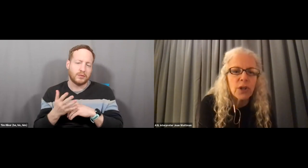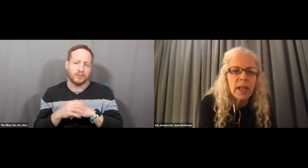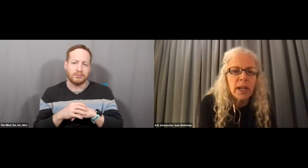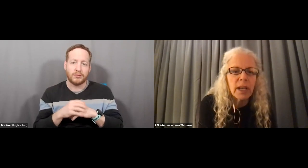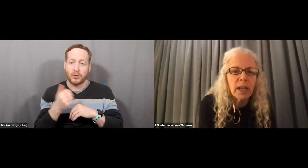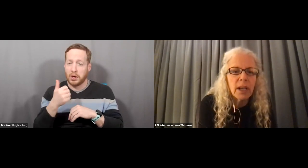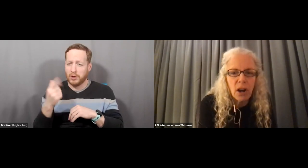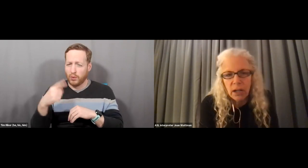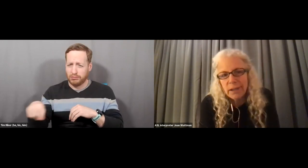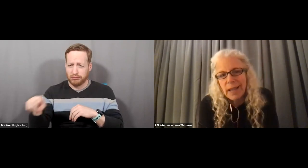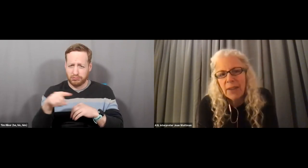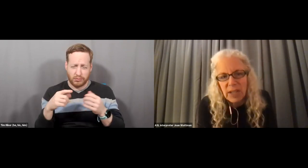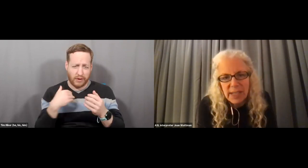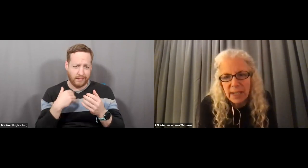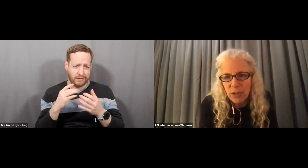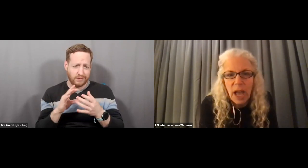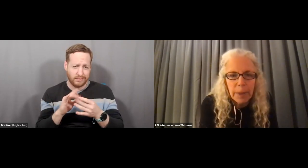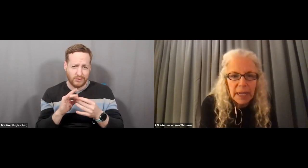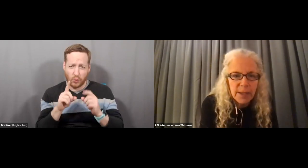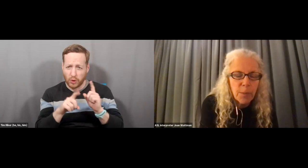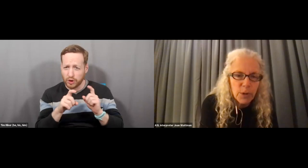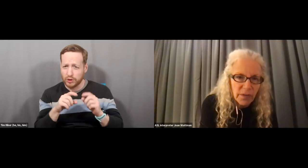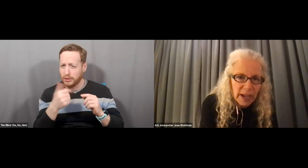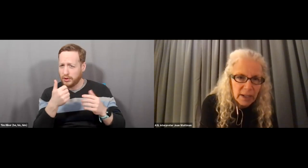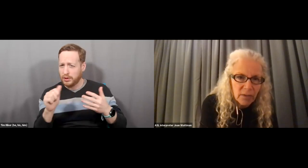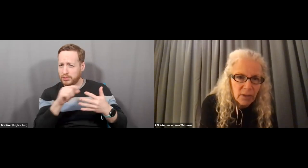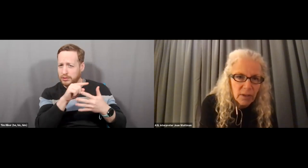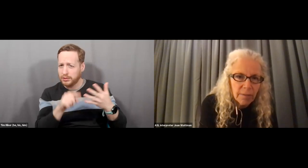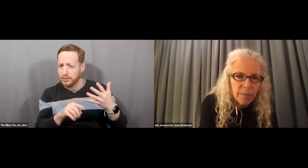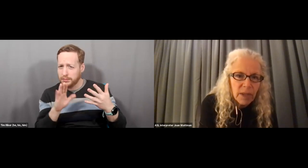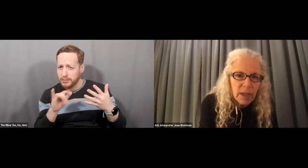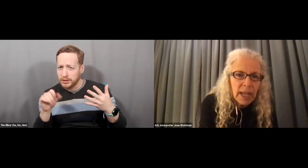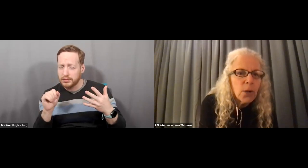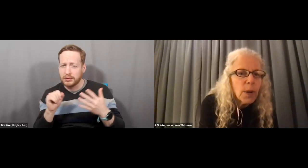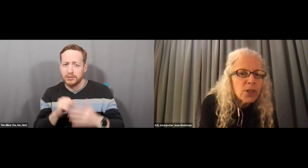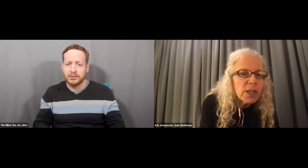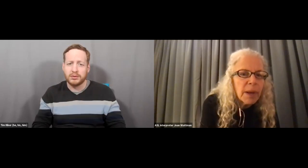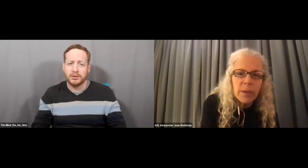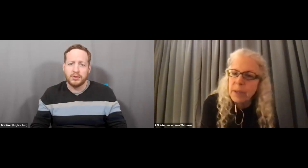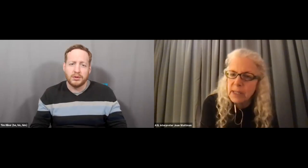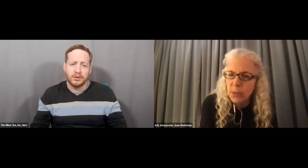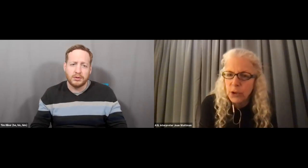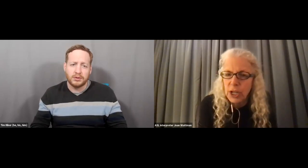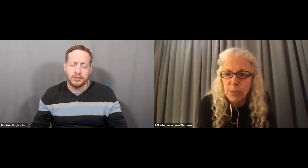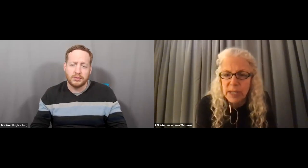that our advocacy or lobbying is most effective. Any questions about the bills that were just